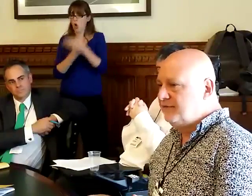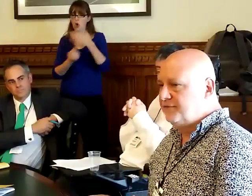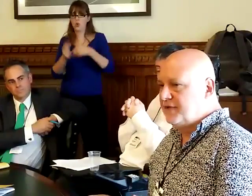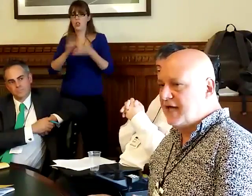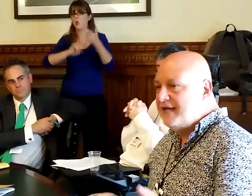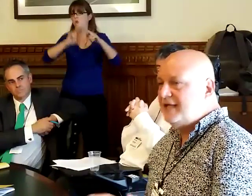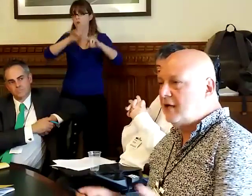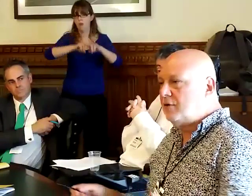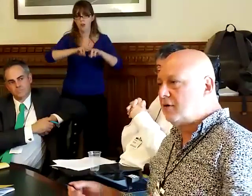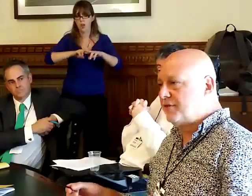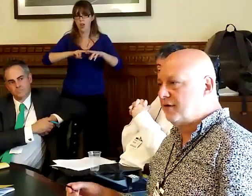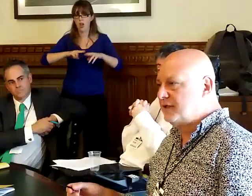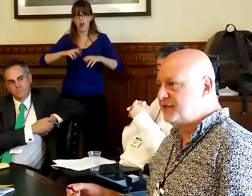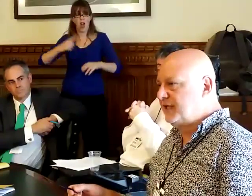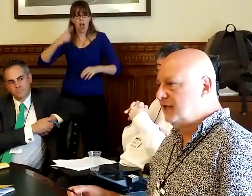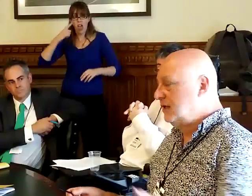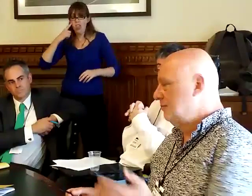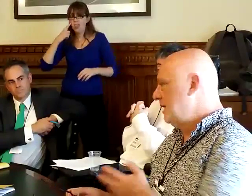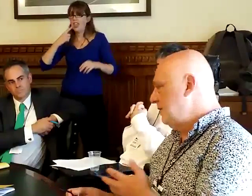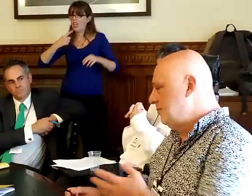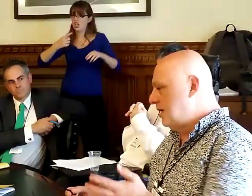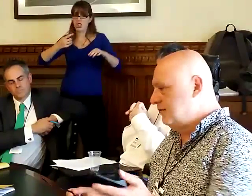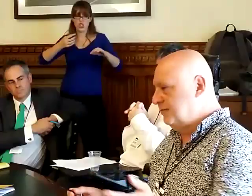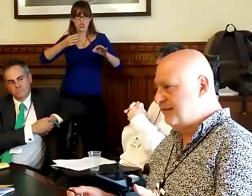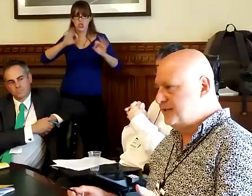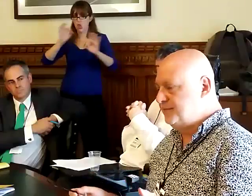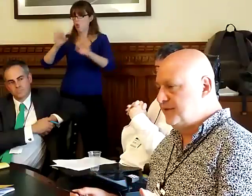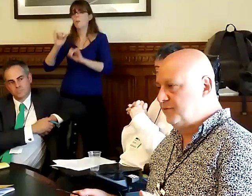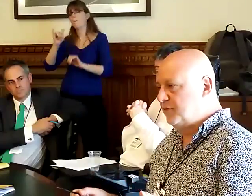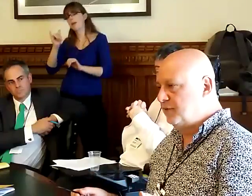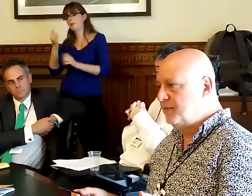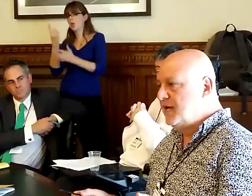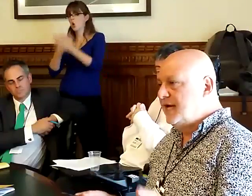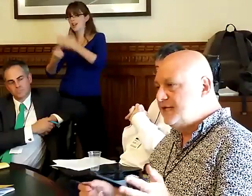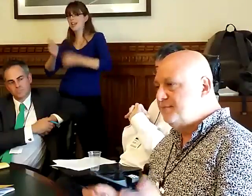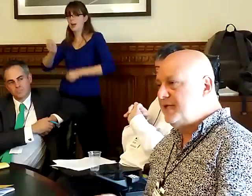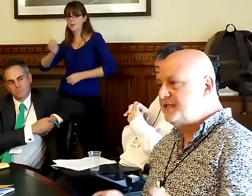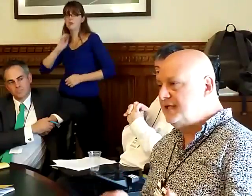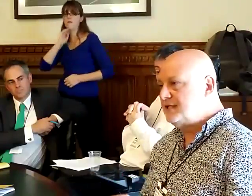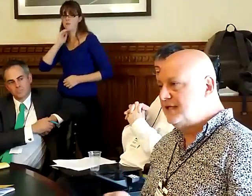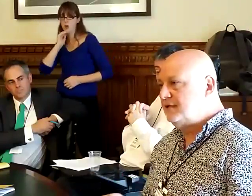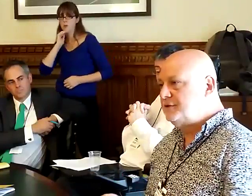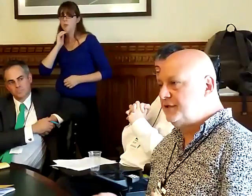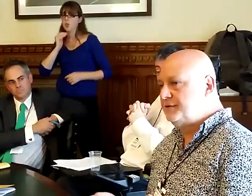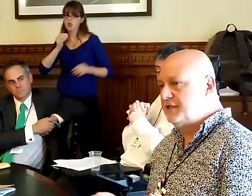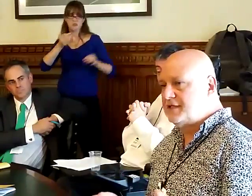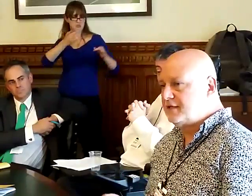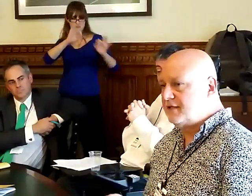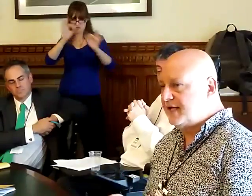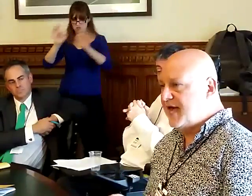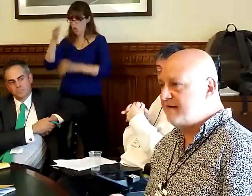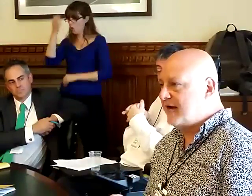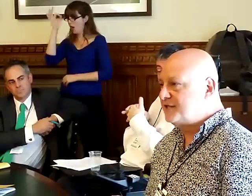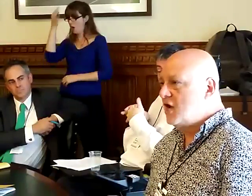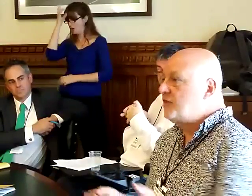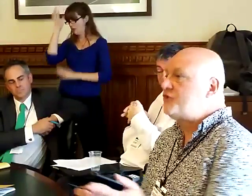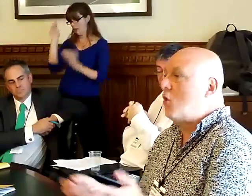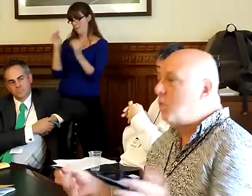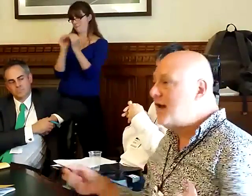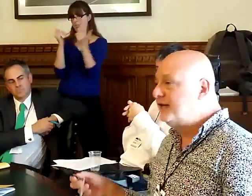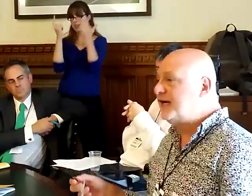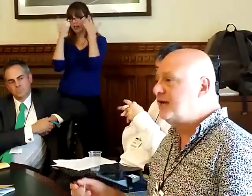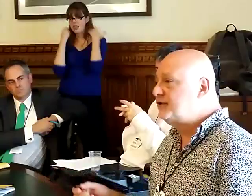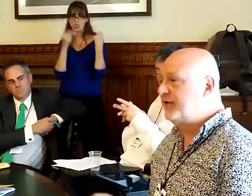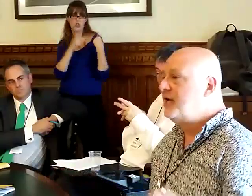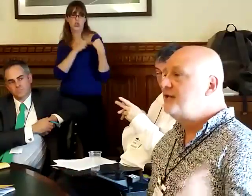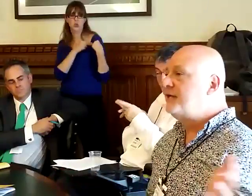don't believe that any local authority, maybe apart from Hammersmith and Fulham, is meeting its legal duties under the Care Act. Mm-hmm.